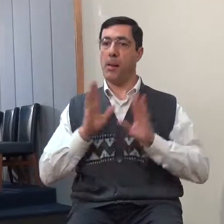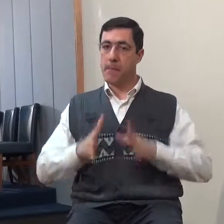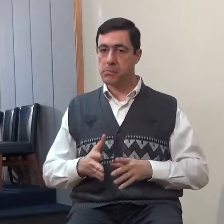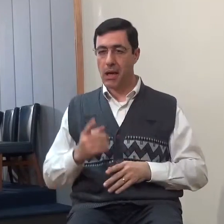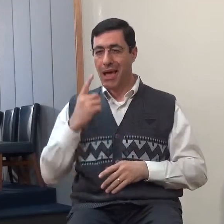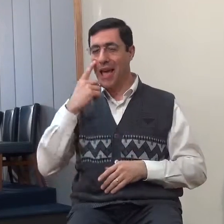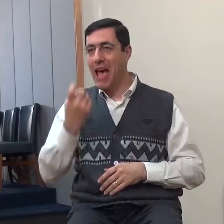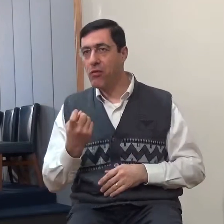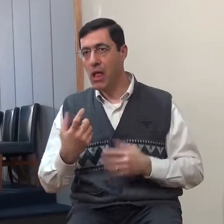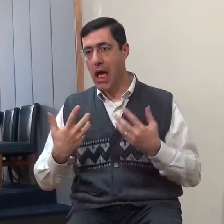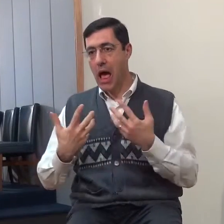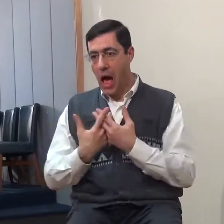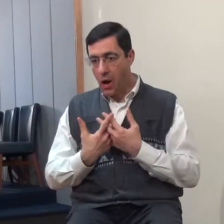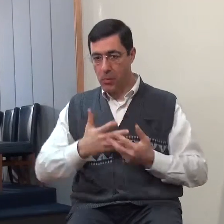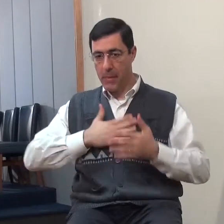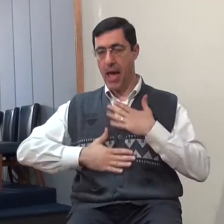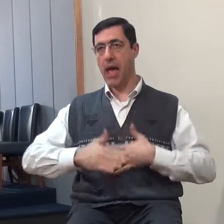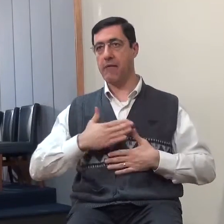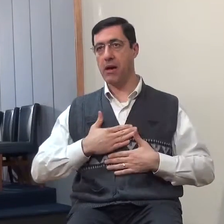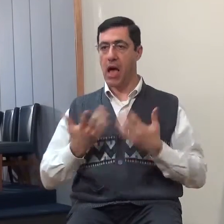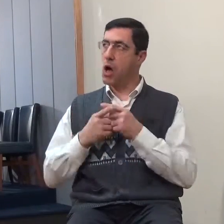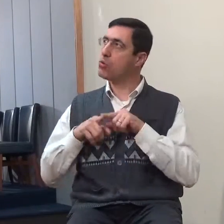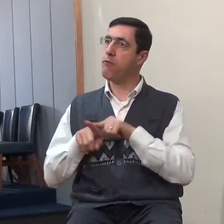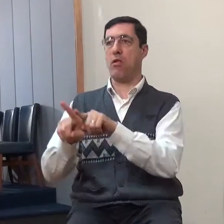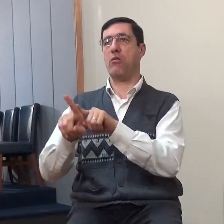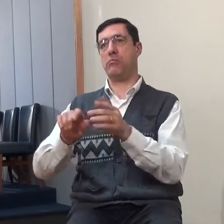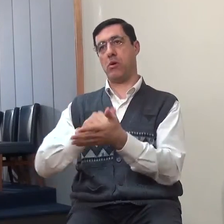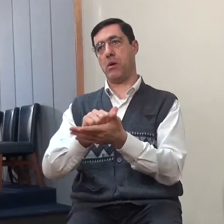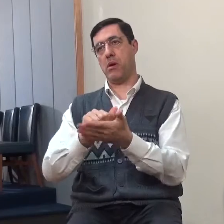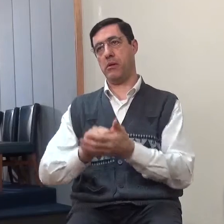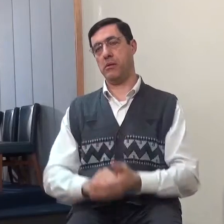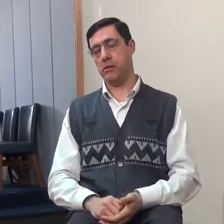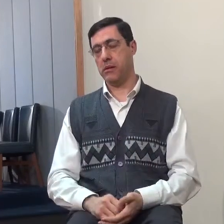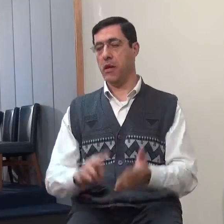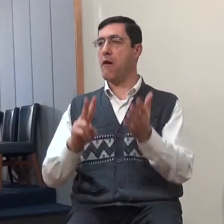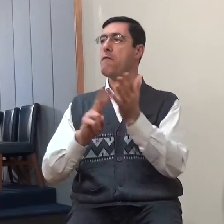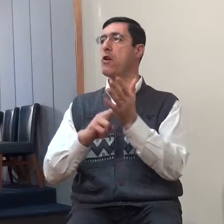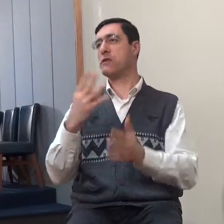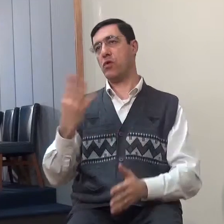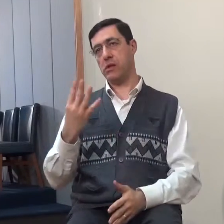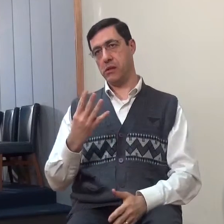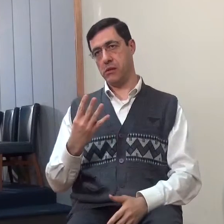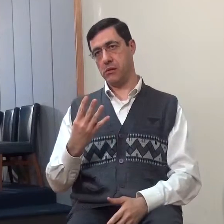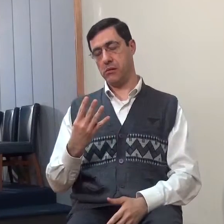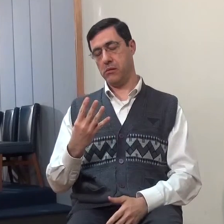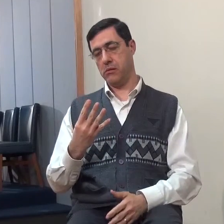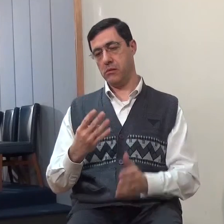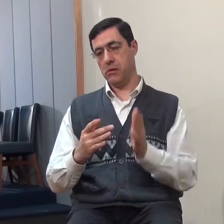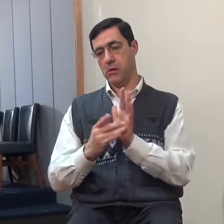And verse 14, this is what it's about. You are to be busy people, always